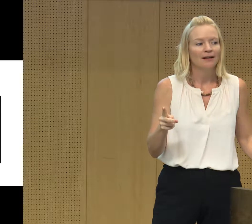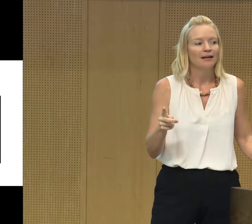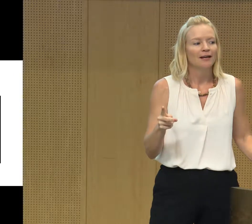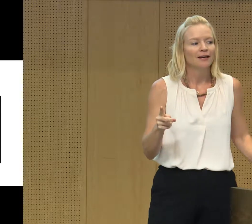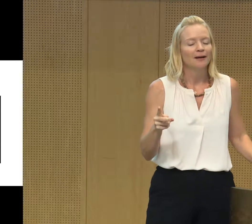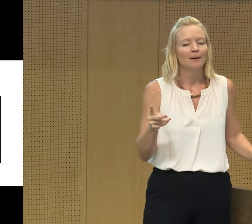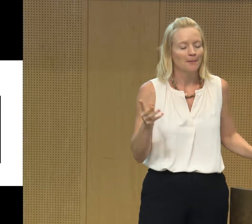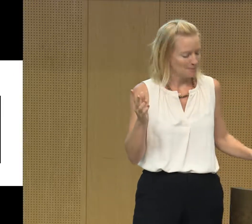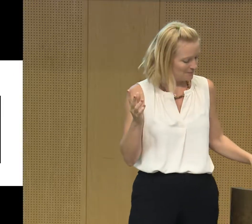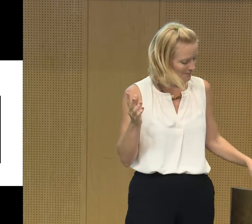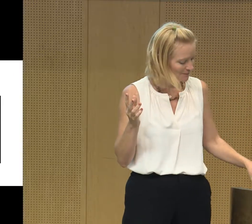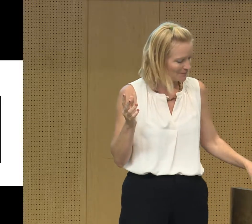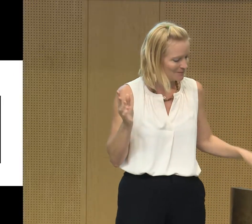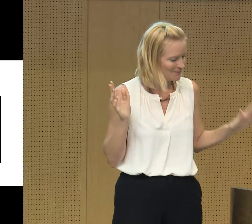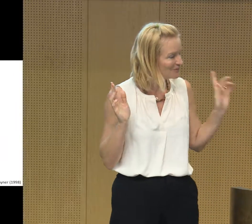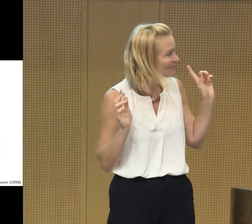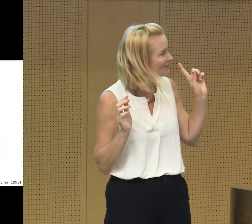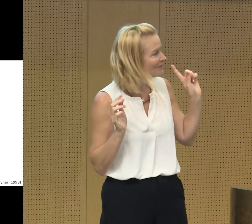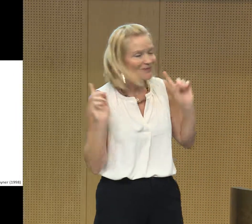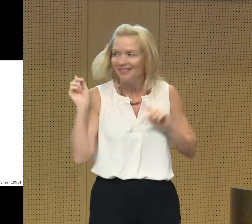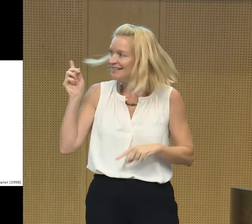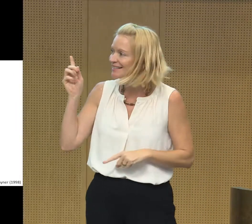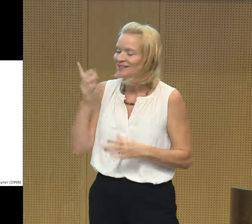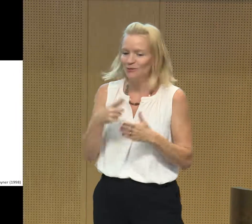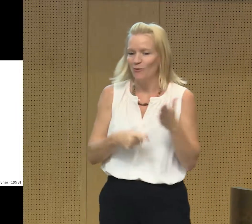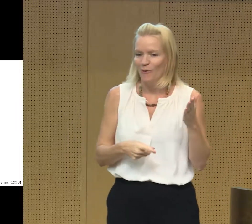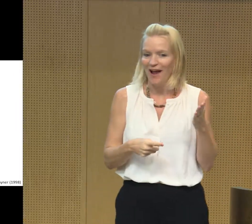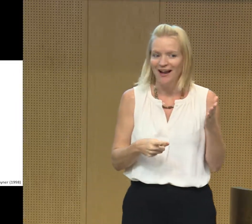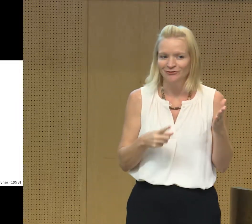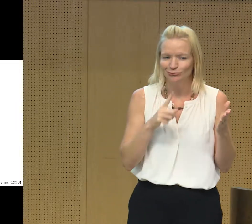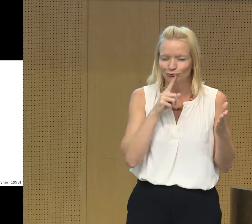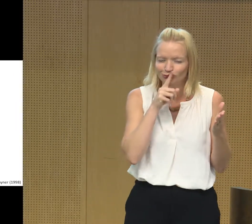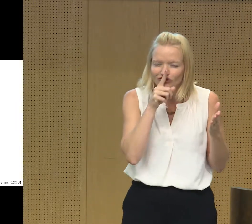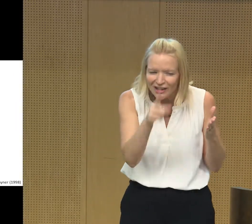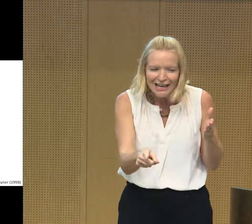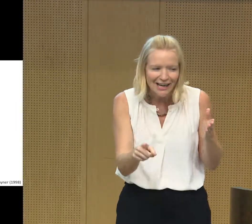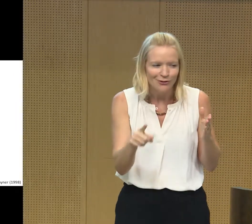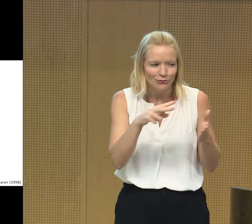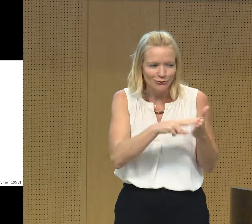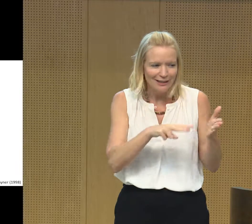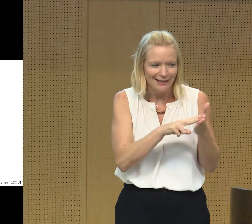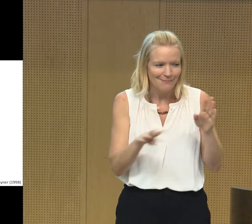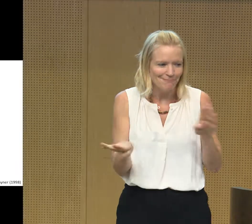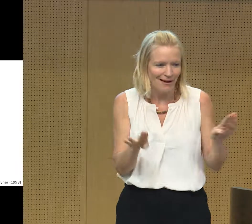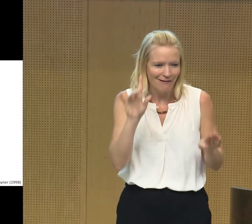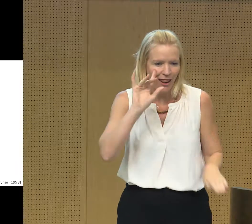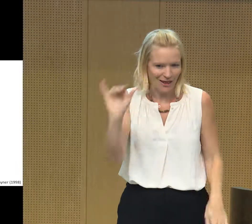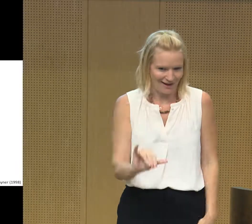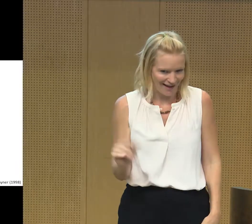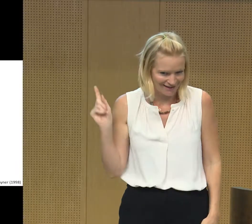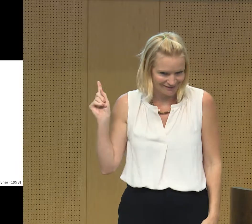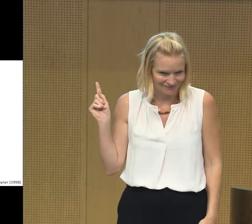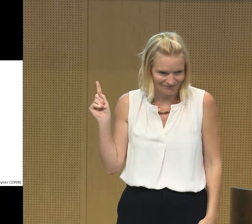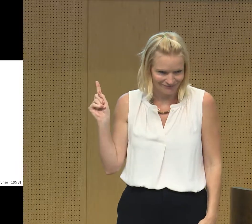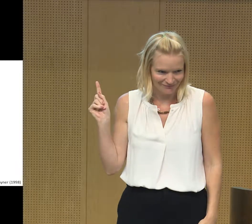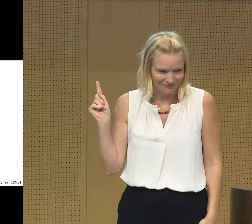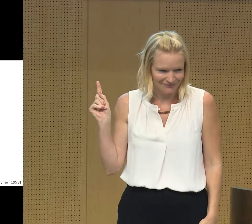We're looking into what the eyes do when the stimulus is moving or when the stimulus is static. So this is